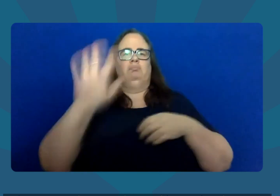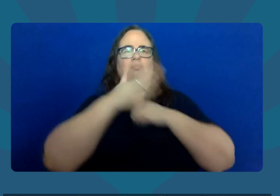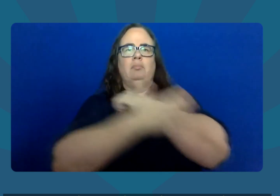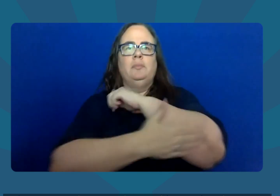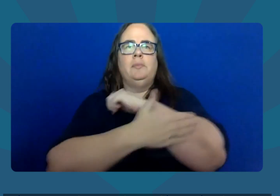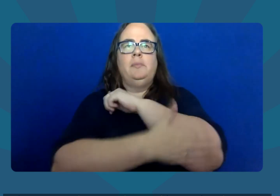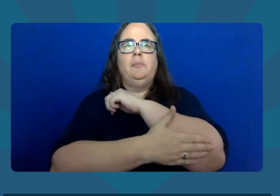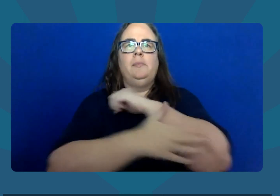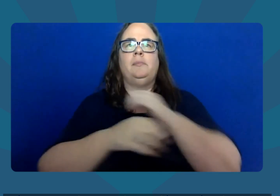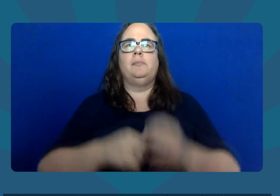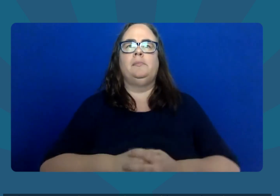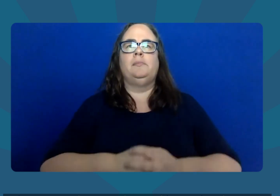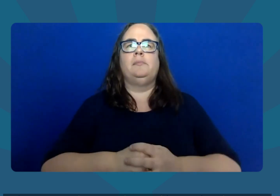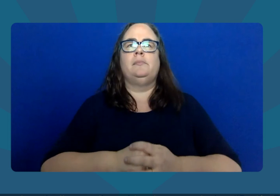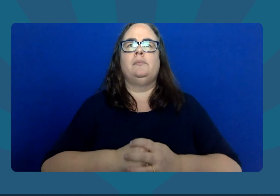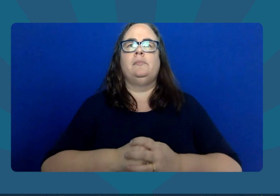national outrage,